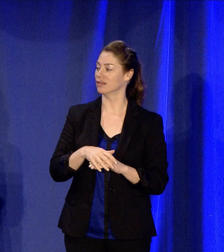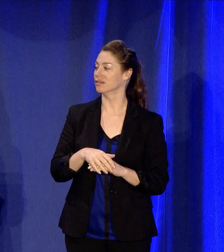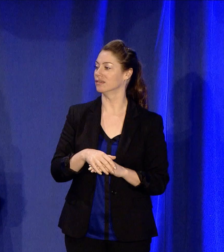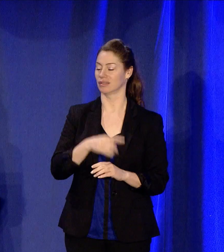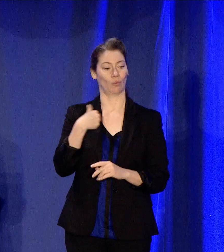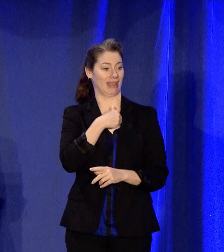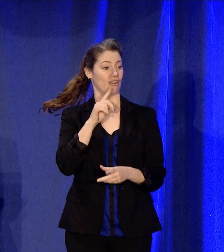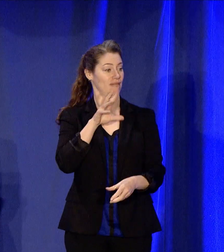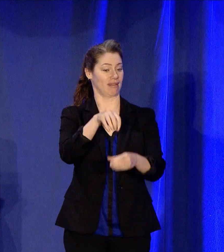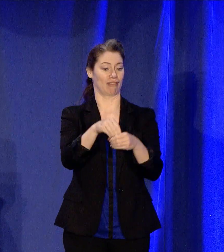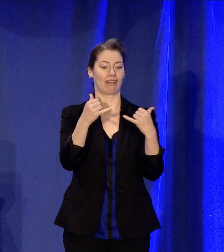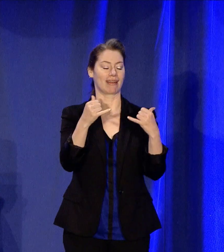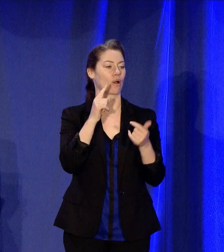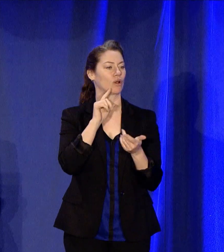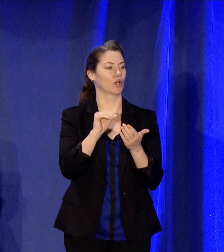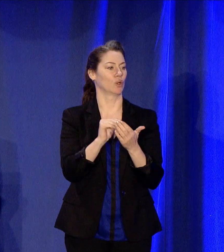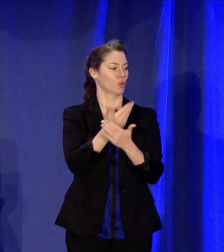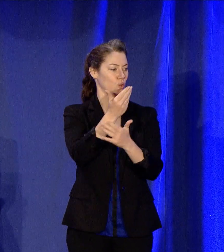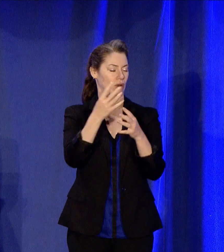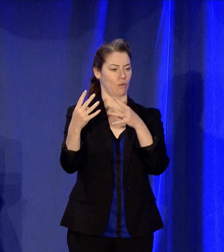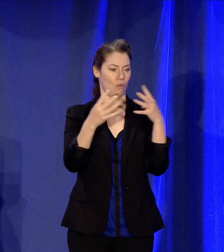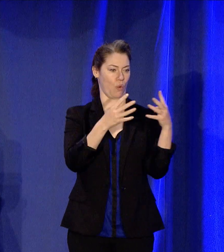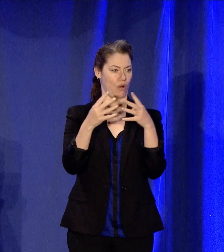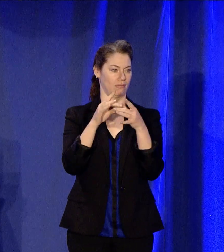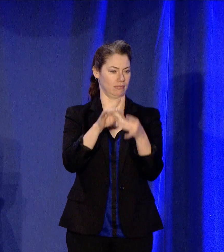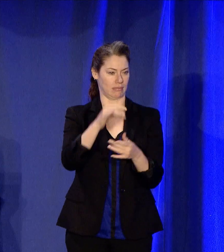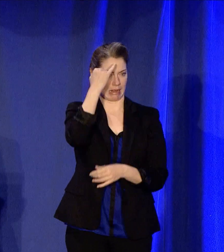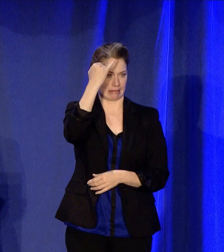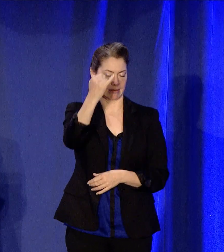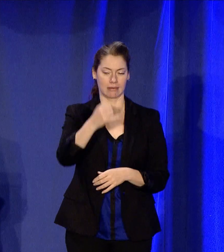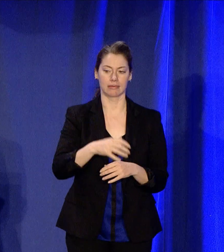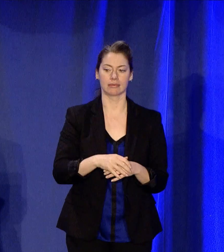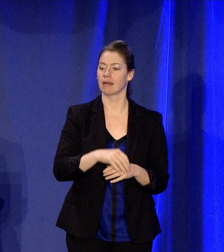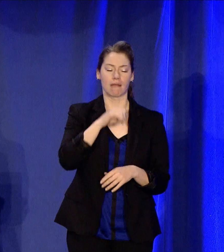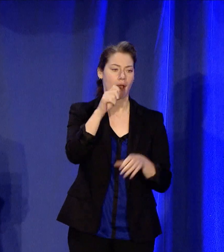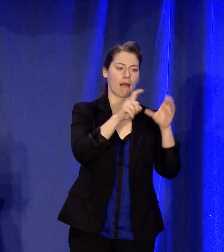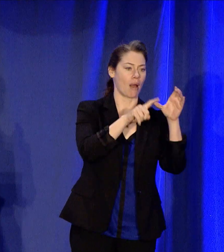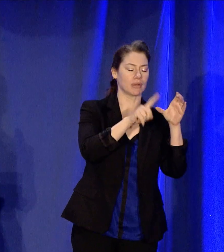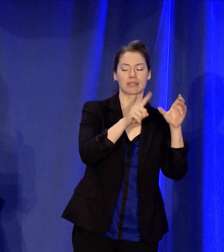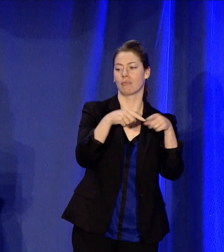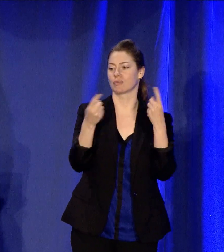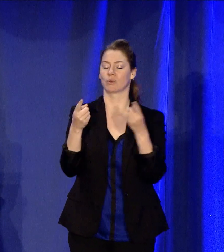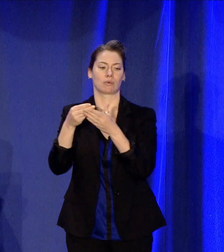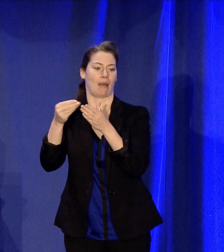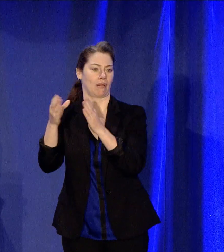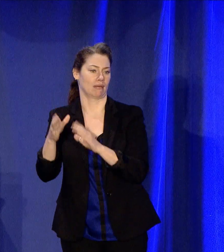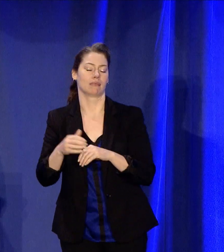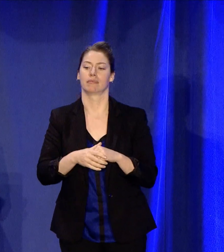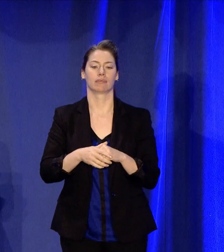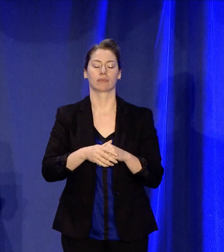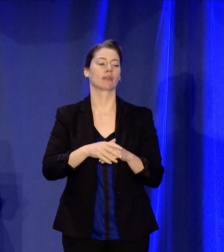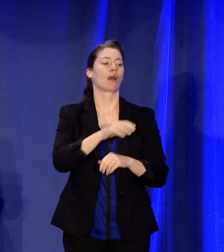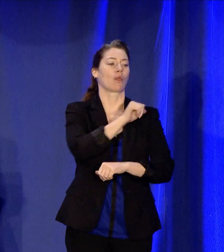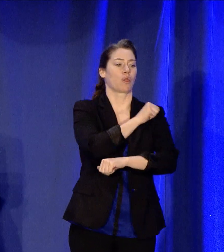are engaged in a new war of ideas. It's not communism versus capitalism, but authoritarianism